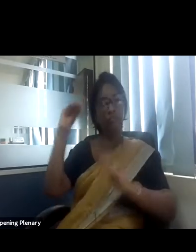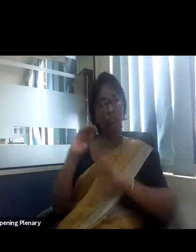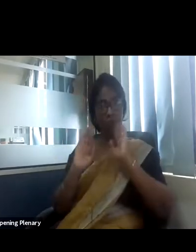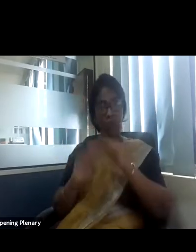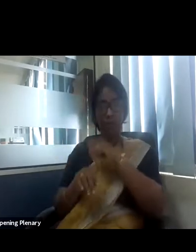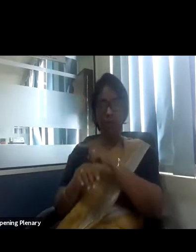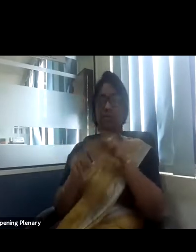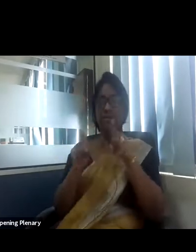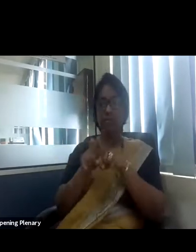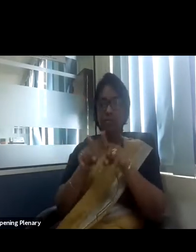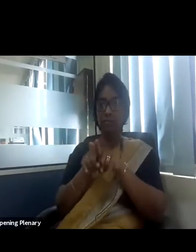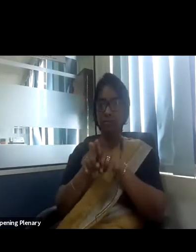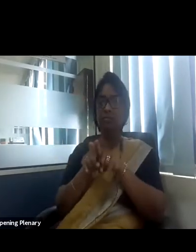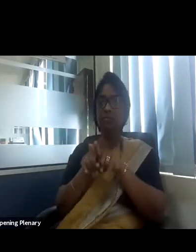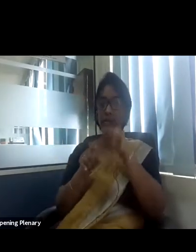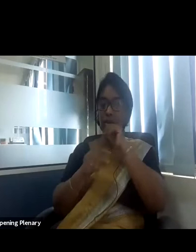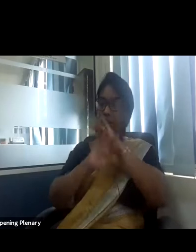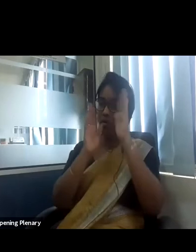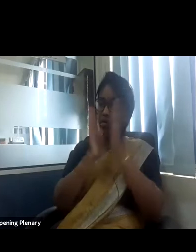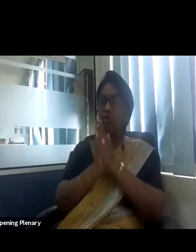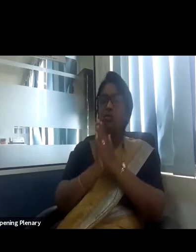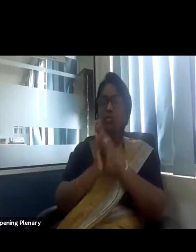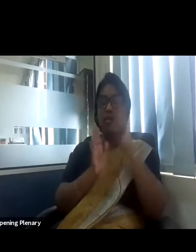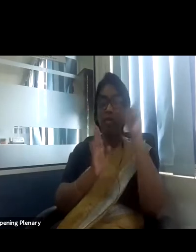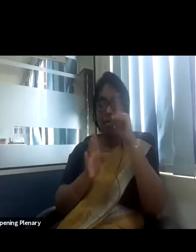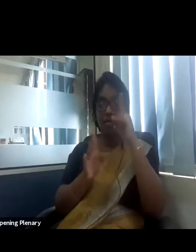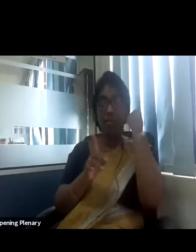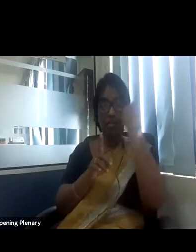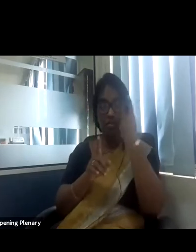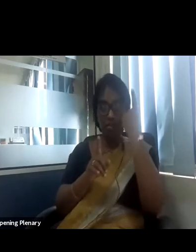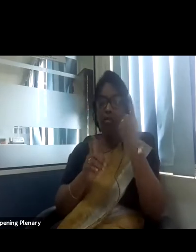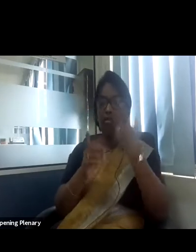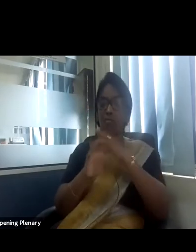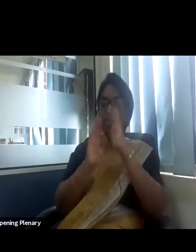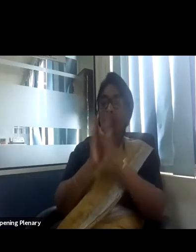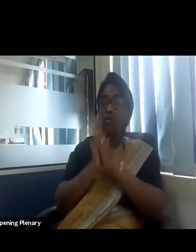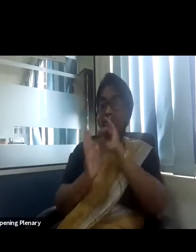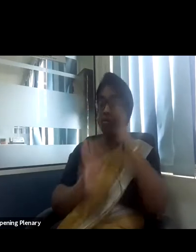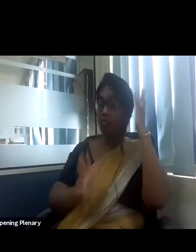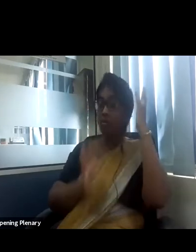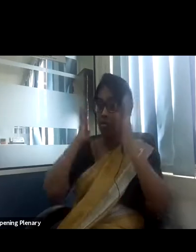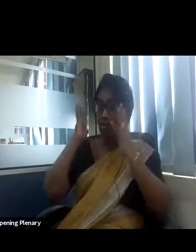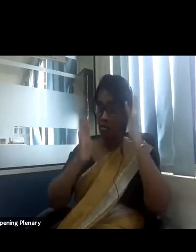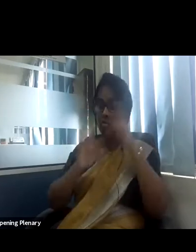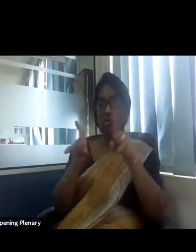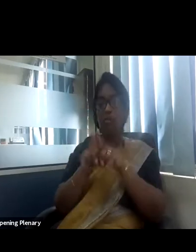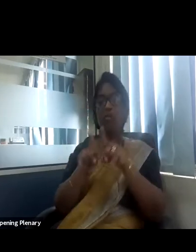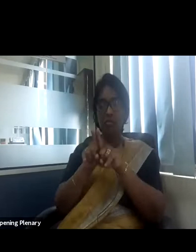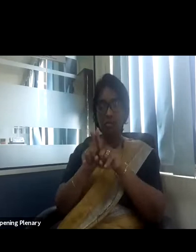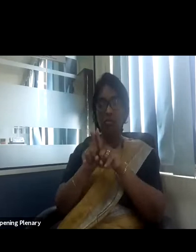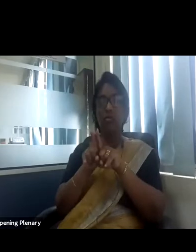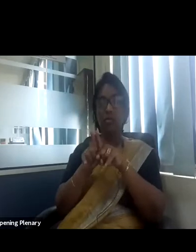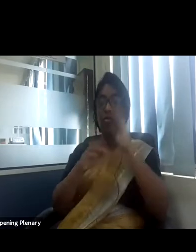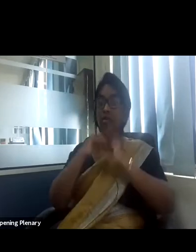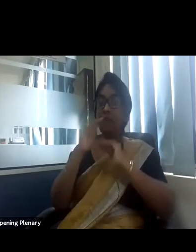every day, every week, there is new research that reminds us that we need to act to protect our world.